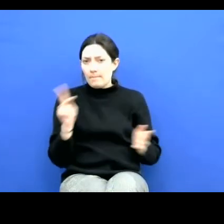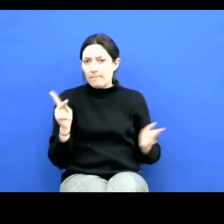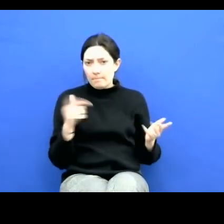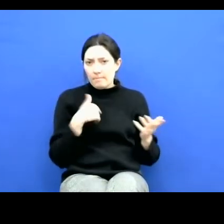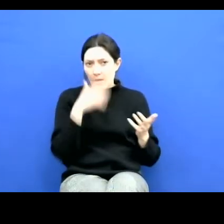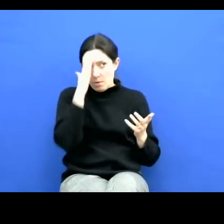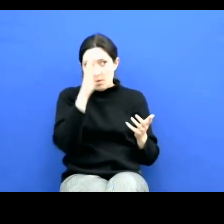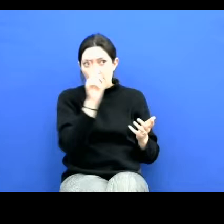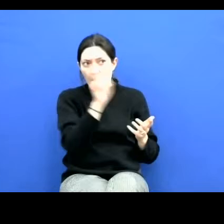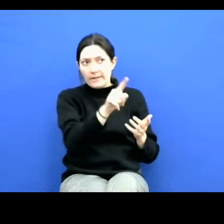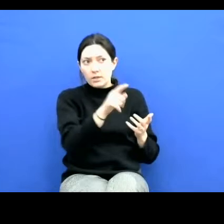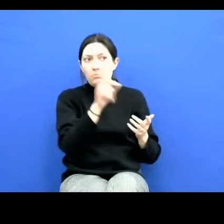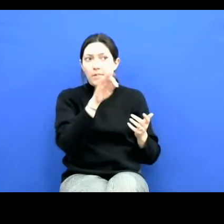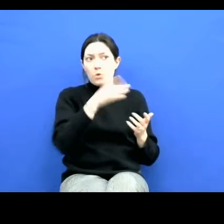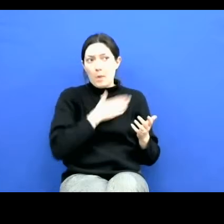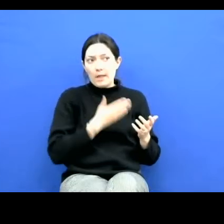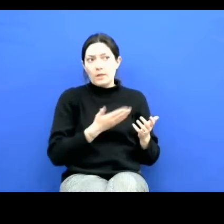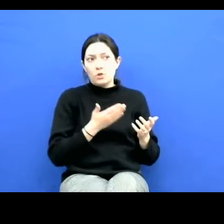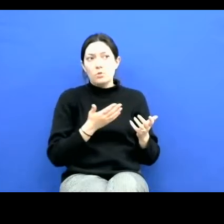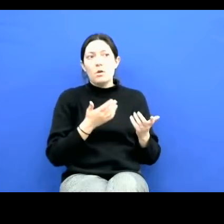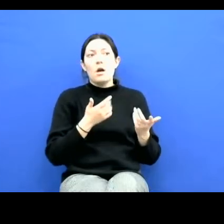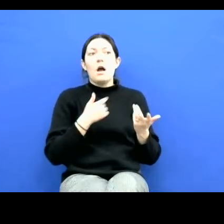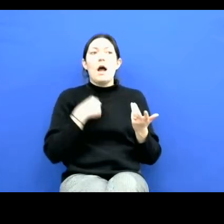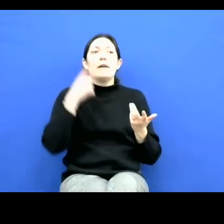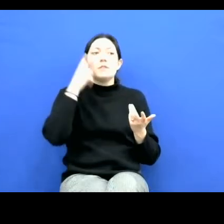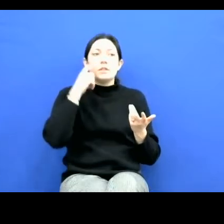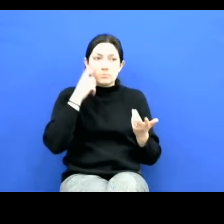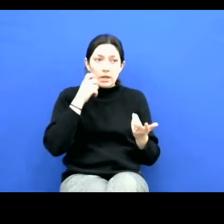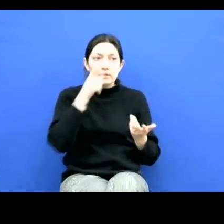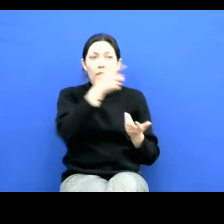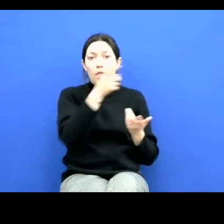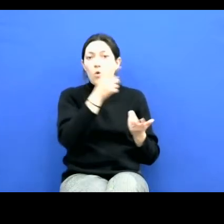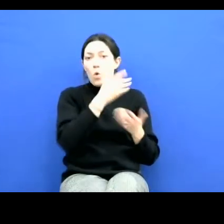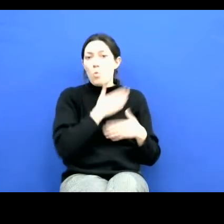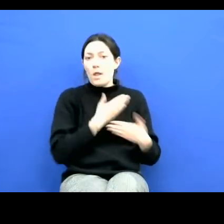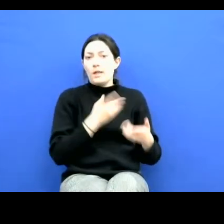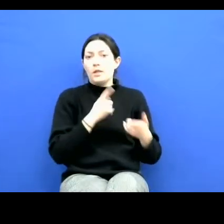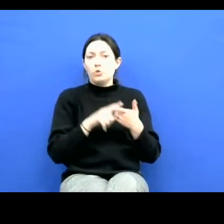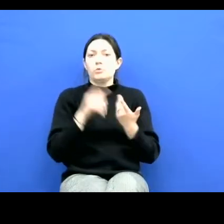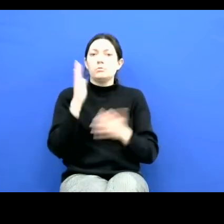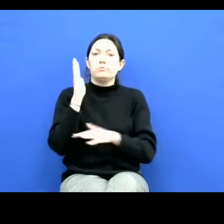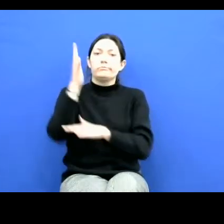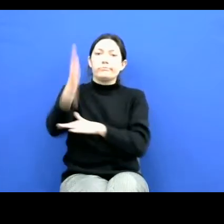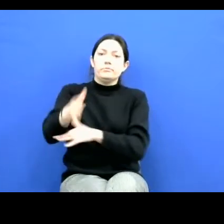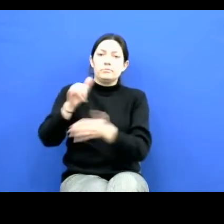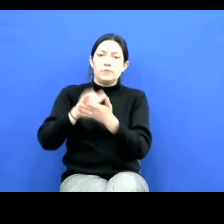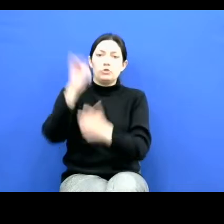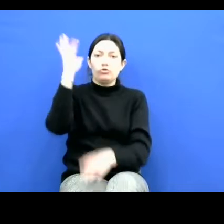I'll ask them if they are willing to do it, but I suspect they would be willing to take down the tree,